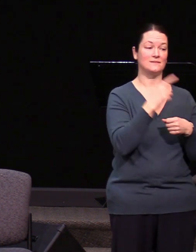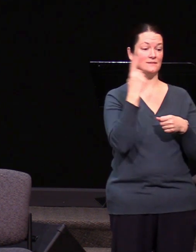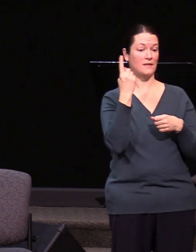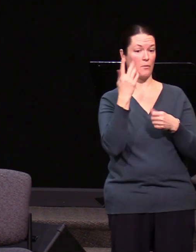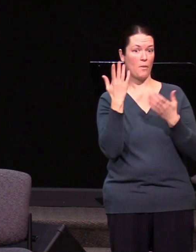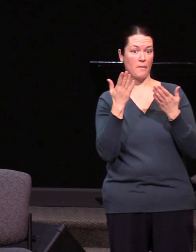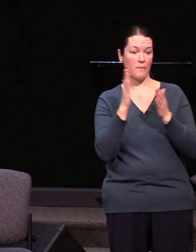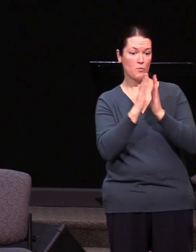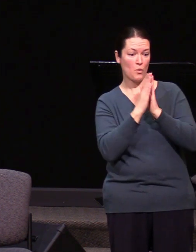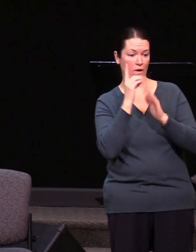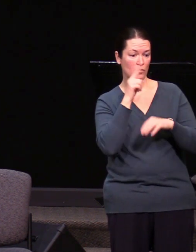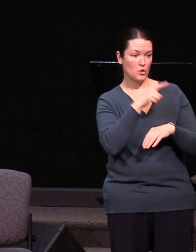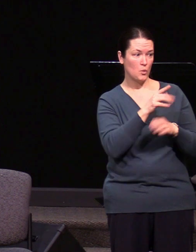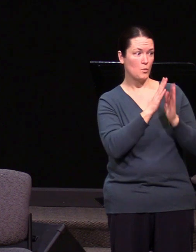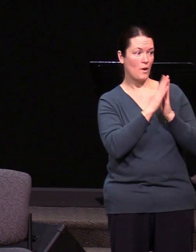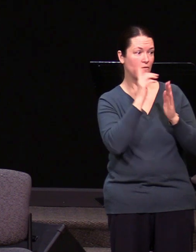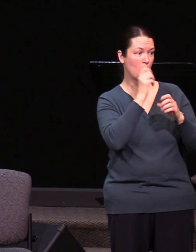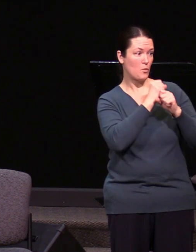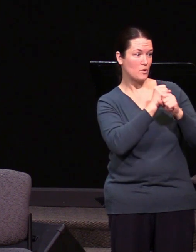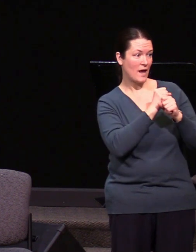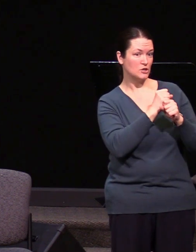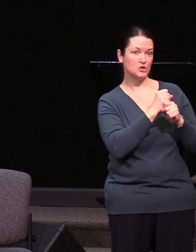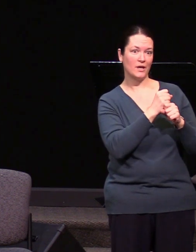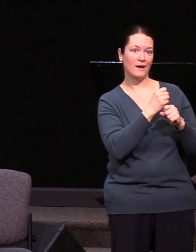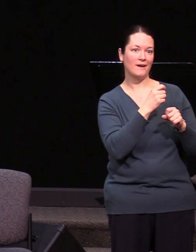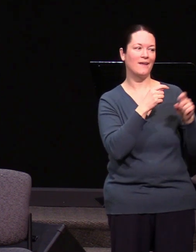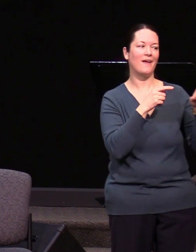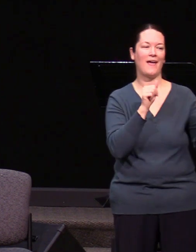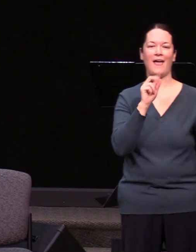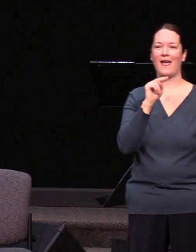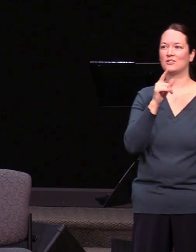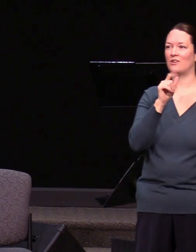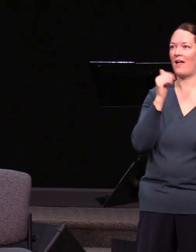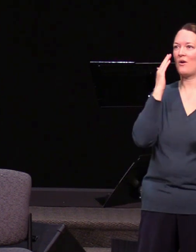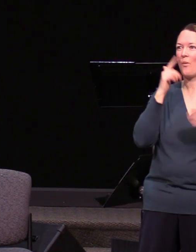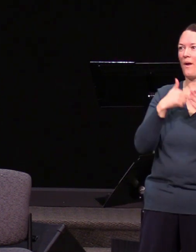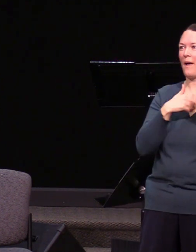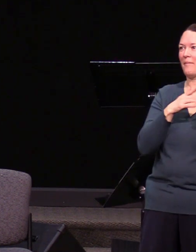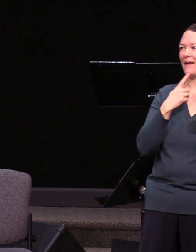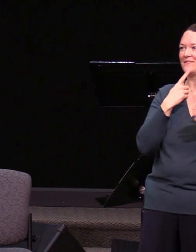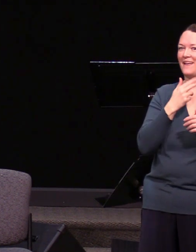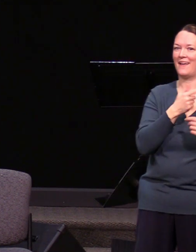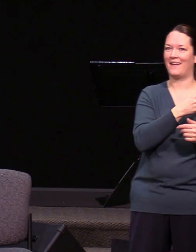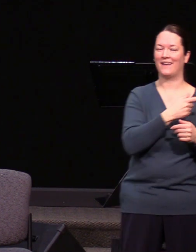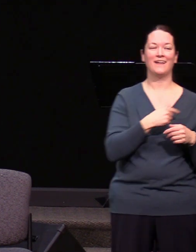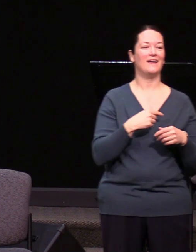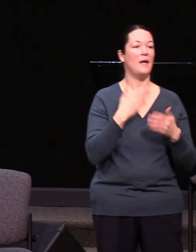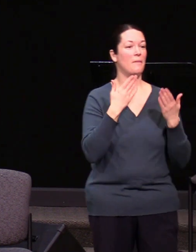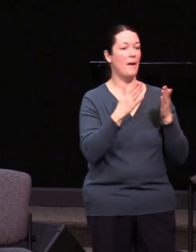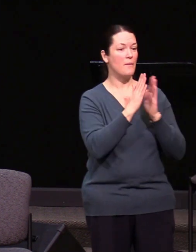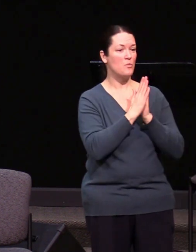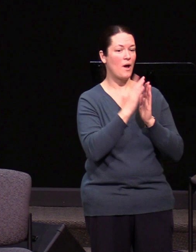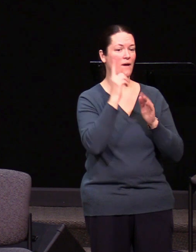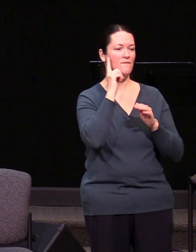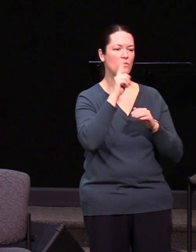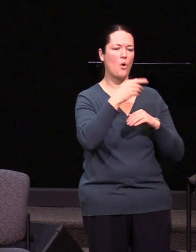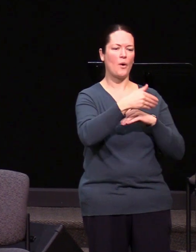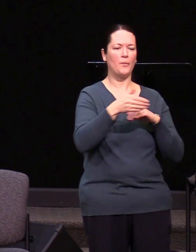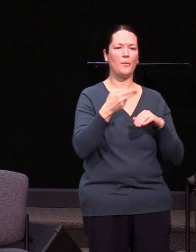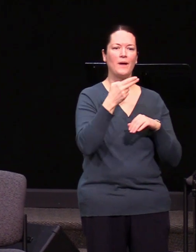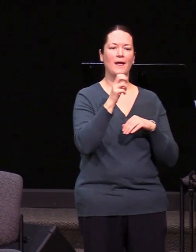protection over you, and one of the things they might say, Angela already knows what I'm going to say here, one of the things they might say is they might pray for a hedge of